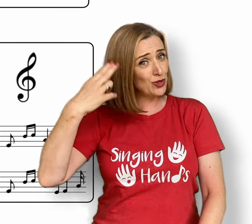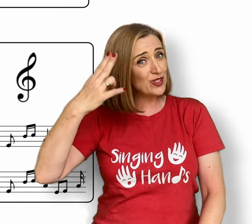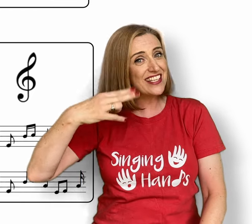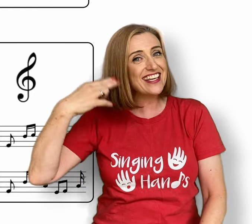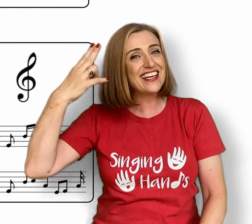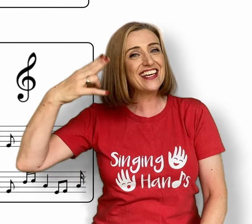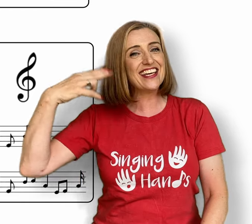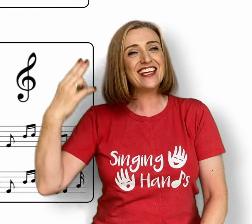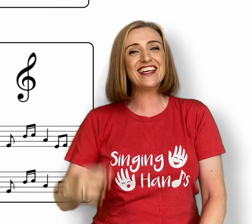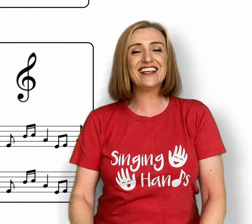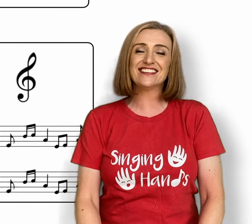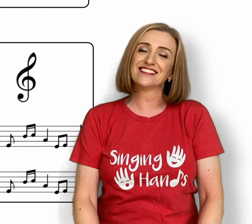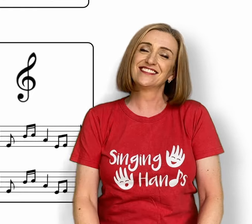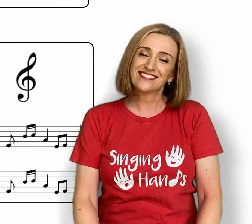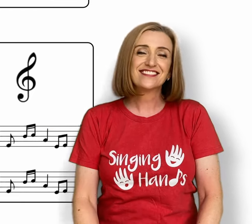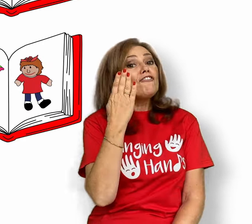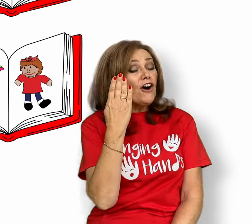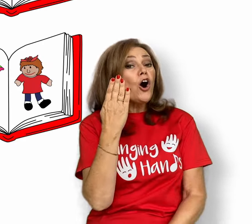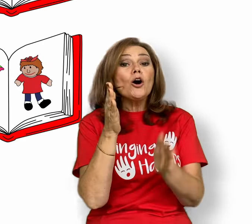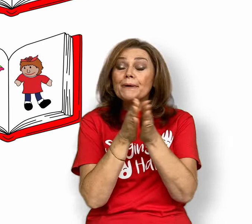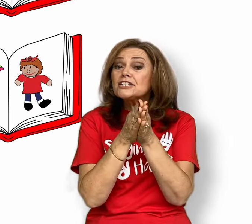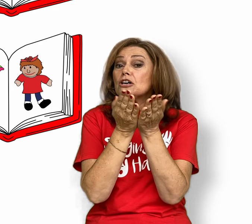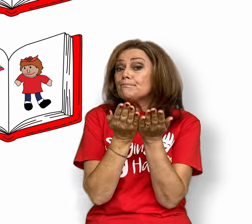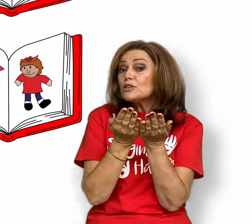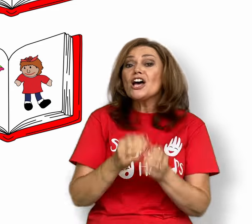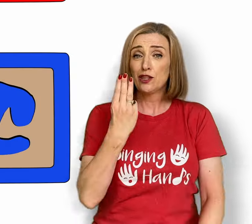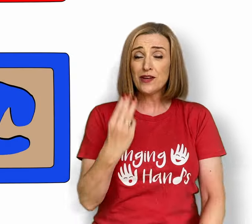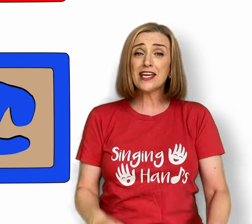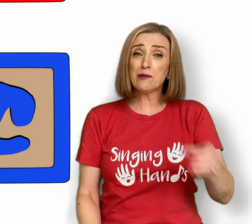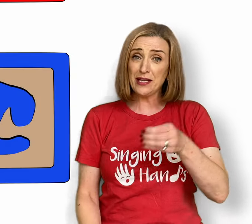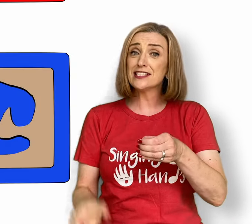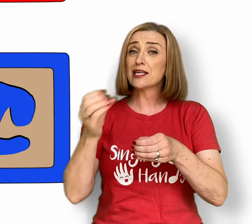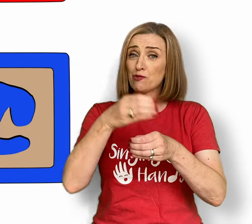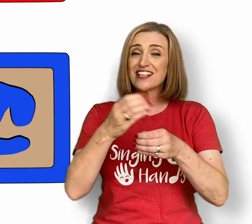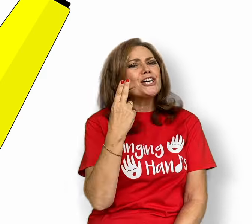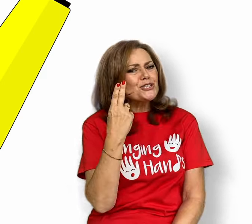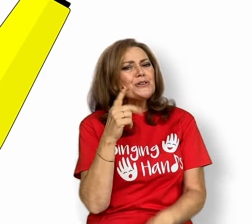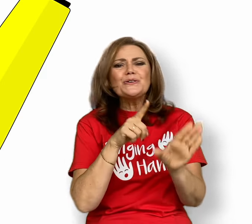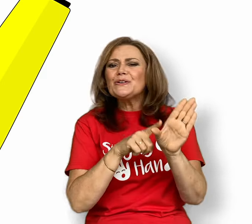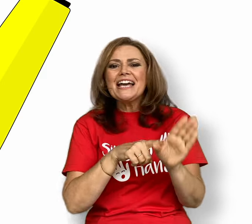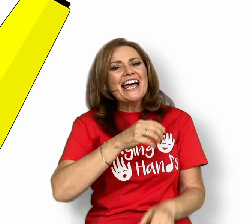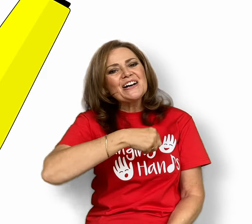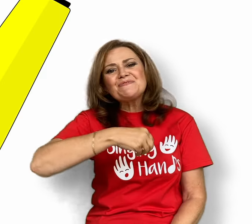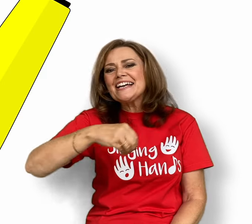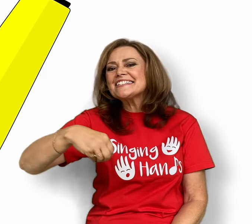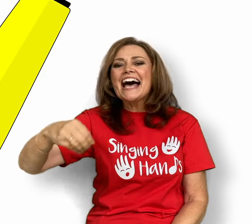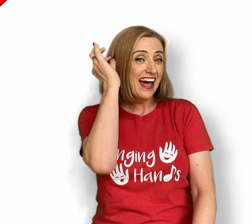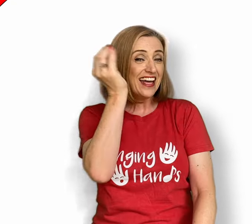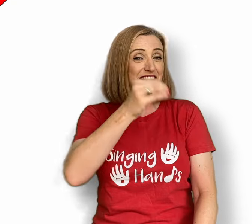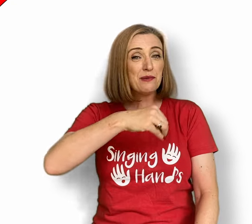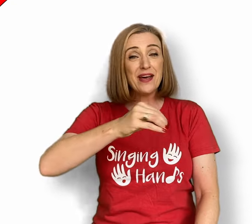to sing, four picture books, three building bricks, two yellow